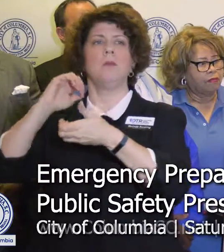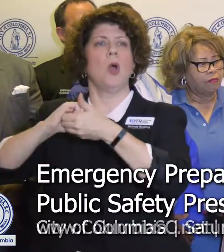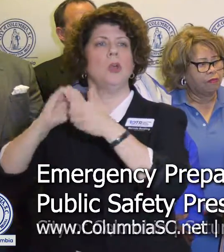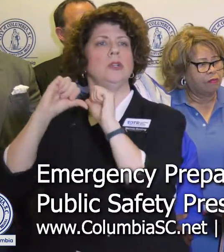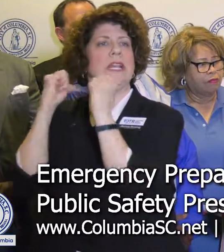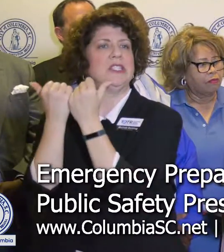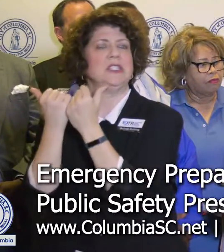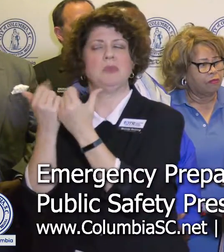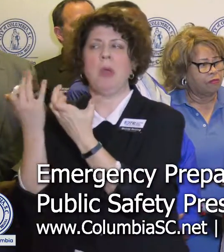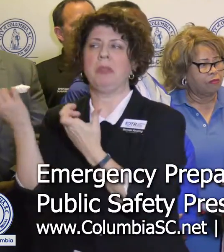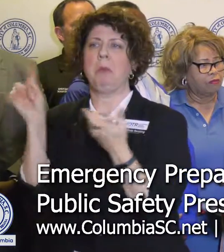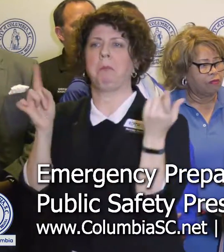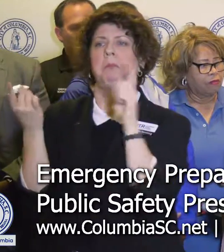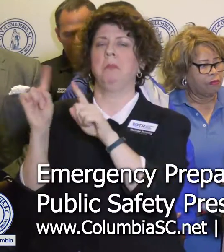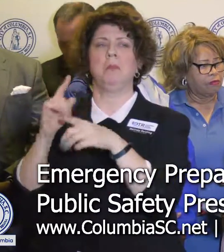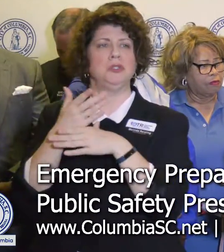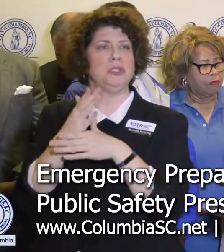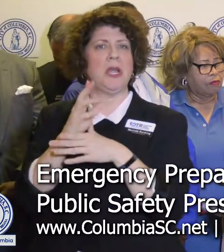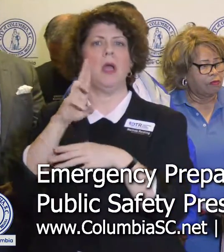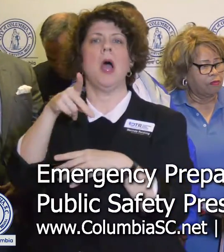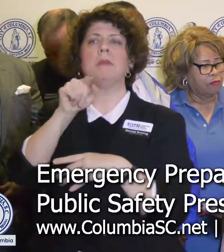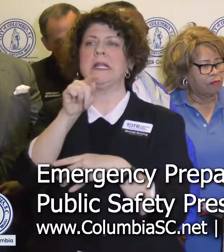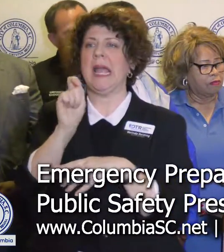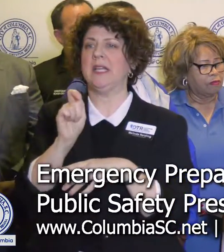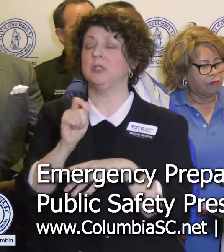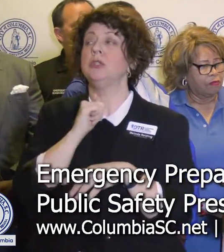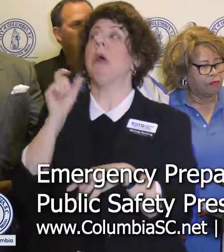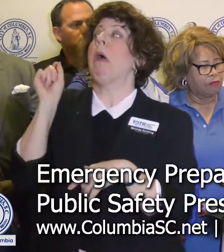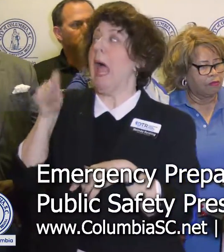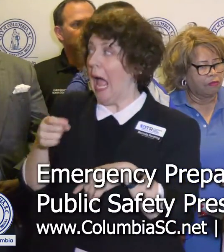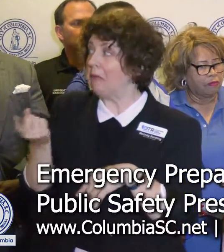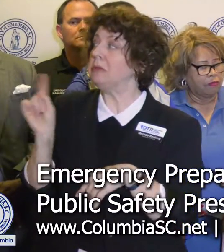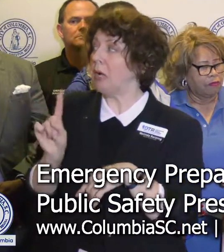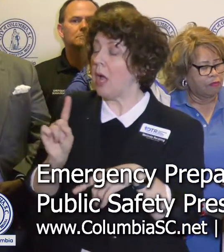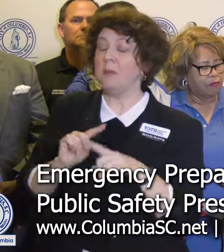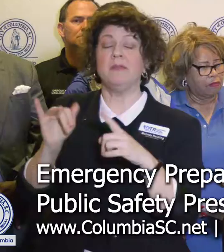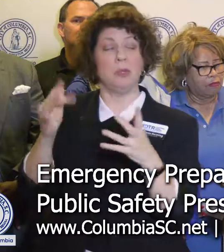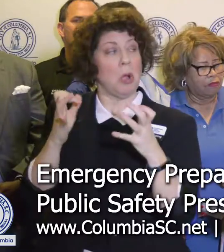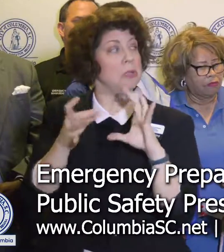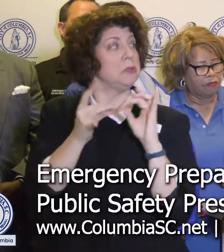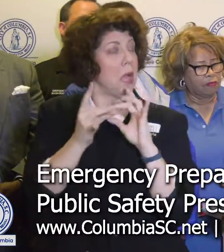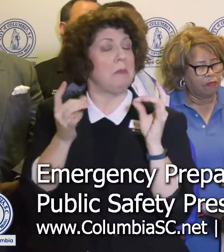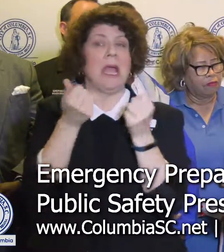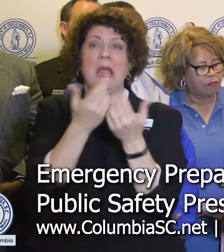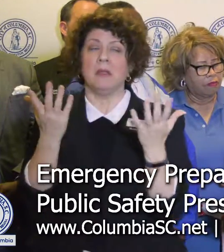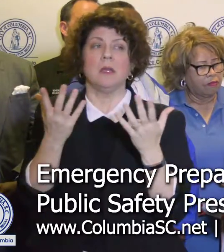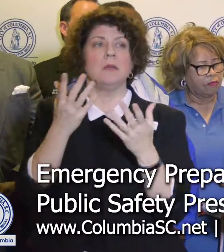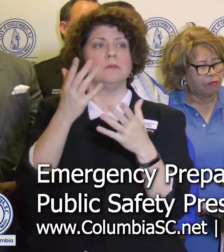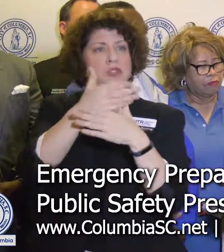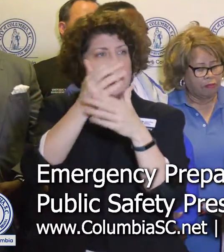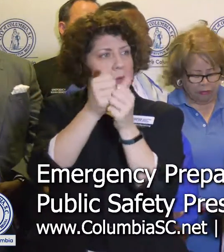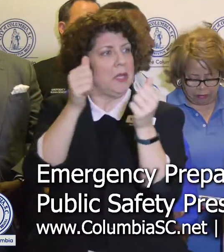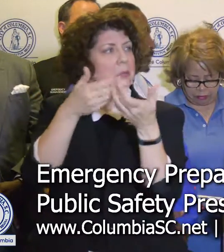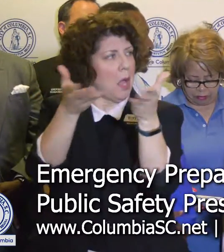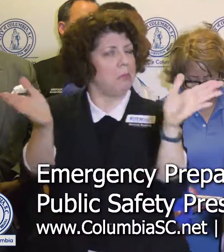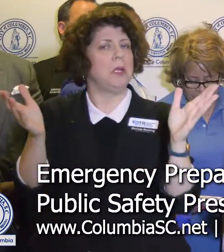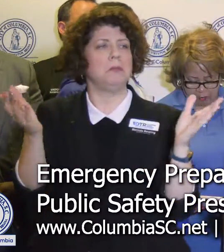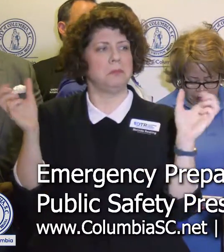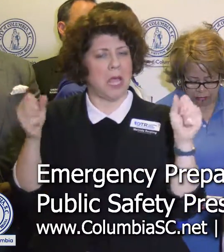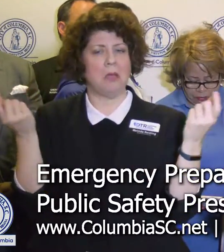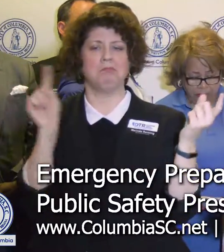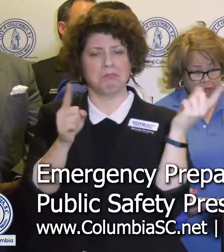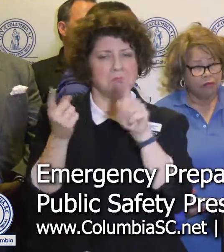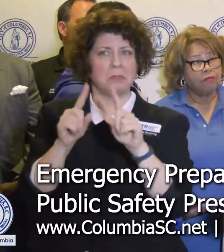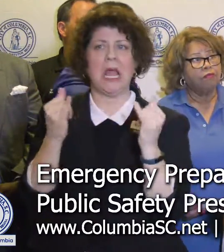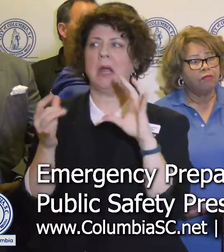share any specific updates. No one's compelled to speak, but if there's something that you want to make sure the public has information, let's make sure that they